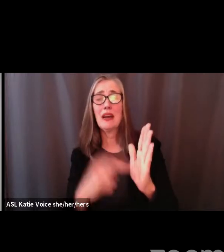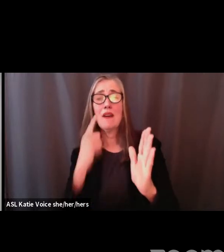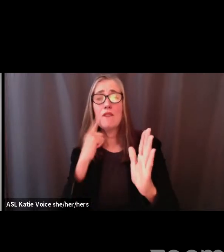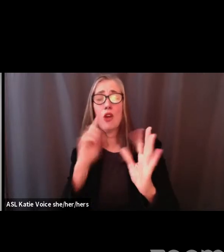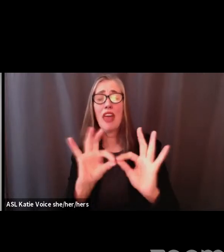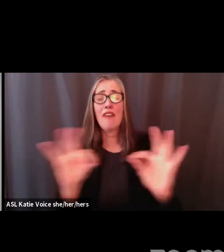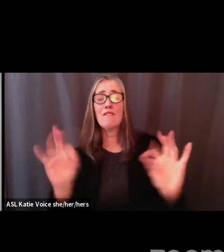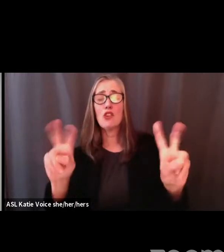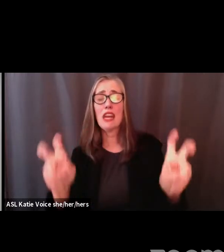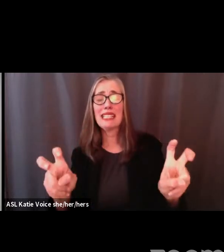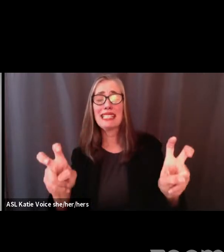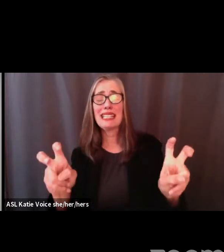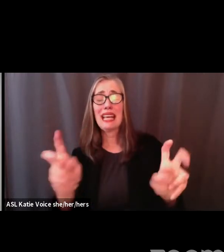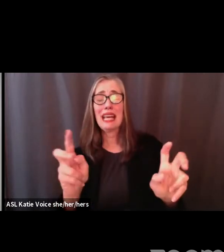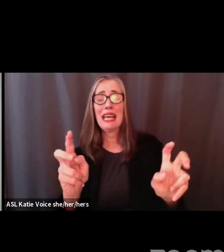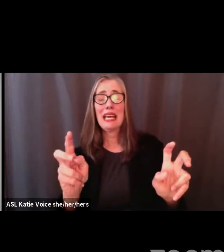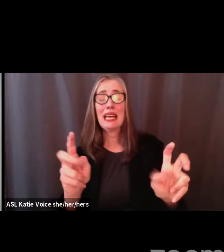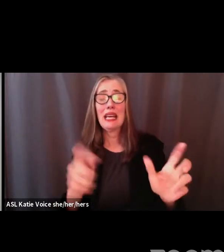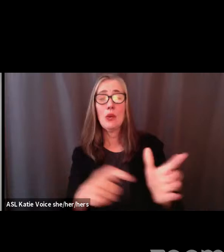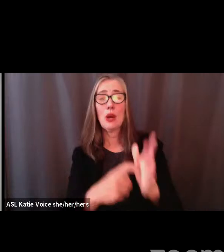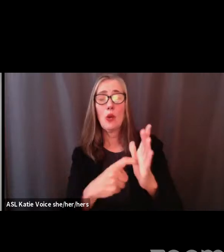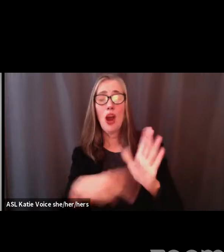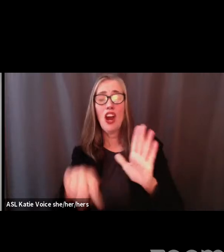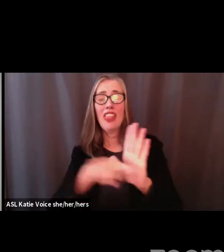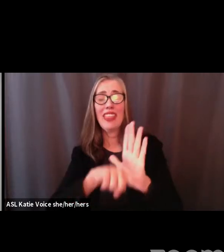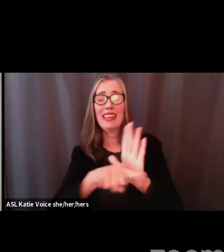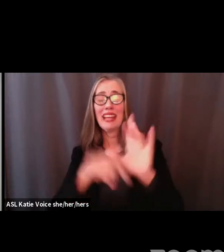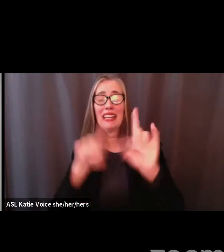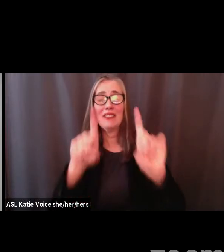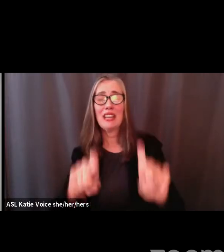Mr. Atkins. Mr. Atkins.